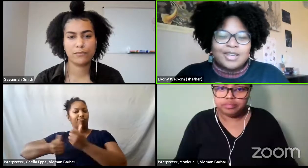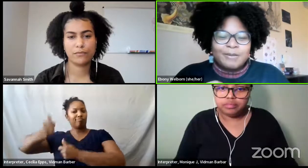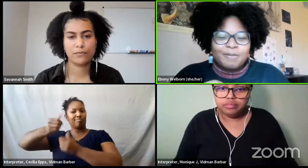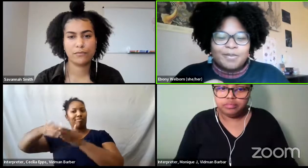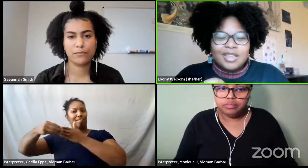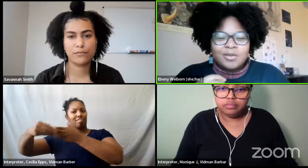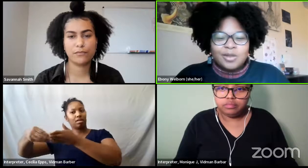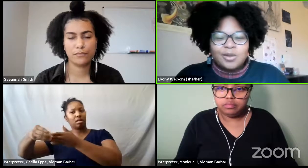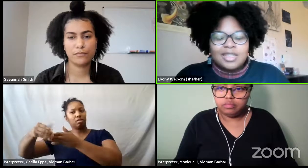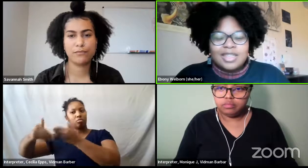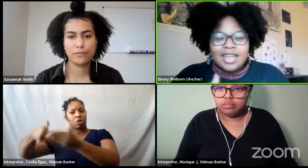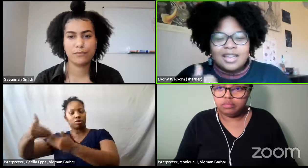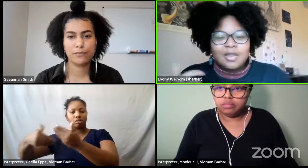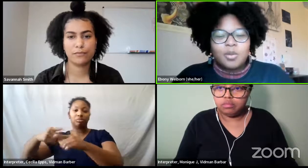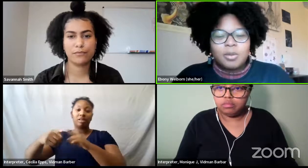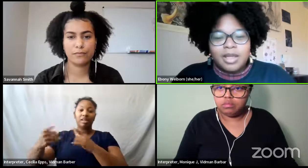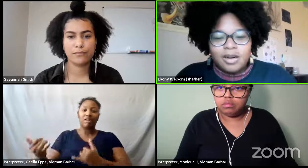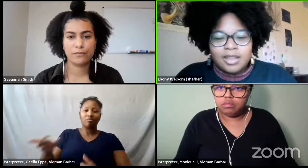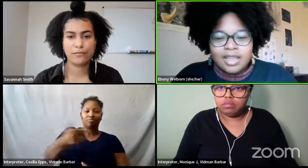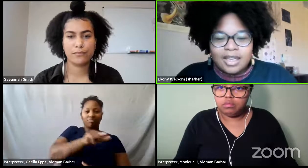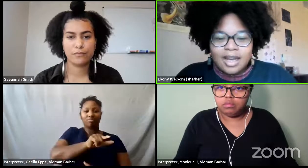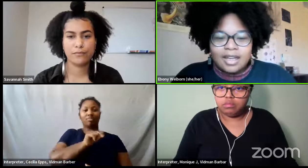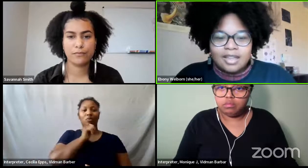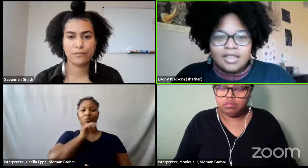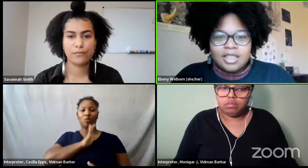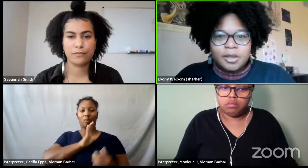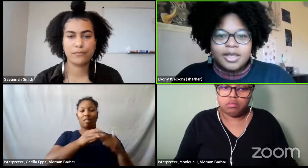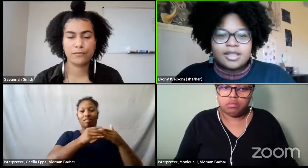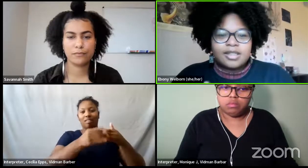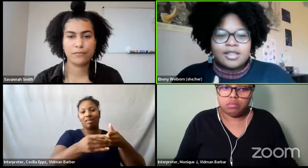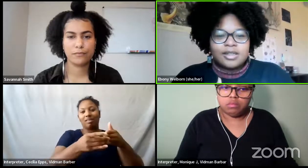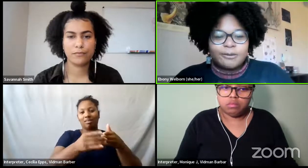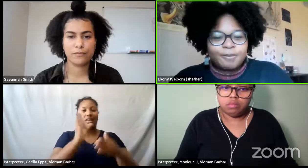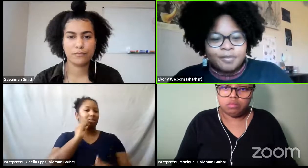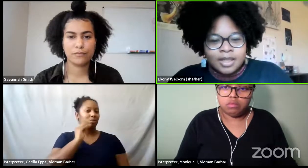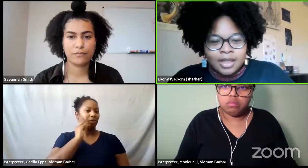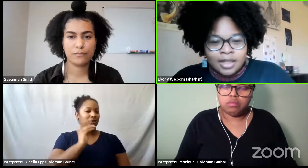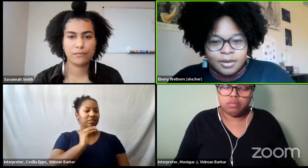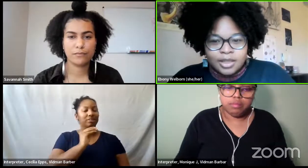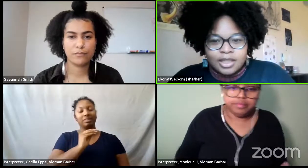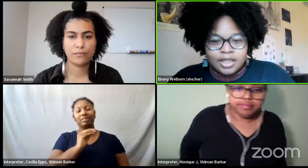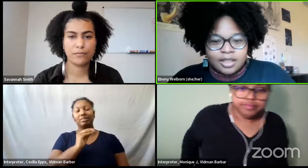times, it's really cool to see that the women are leading and guiding this experience. And so